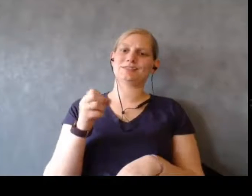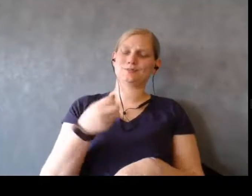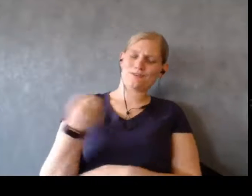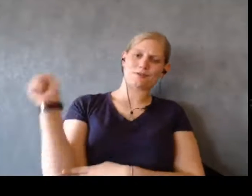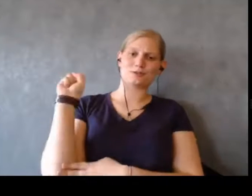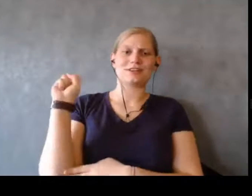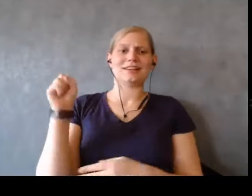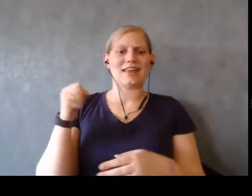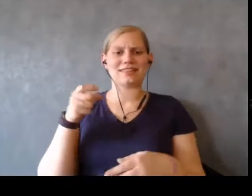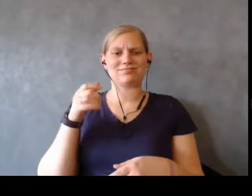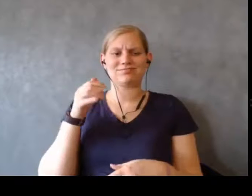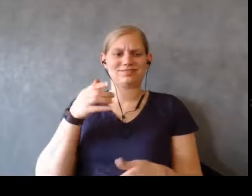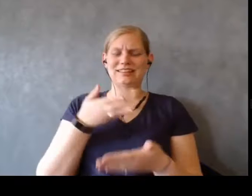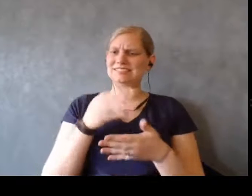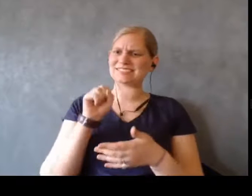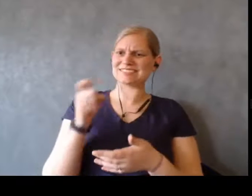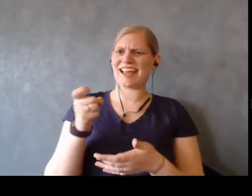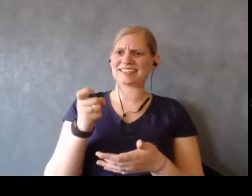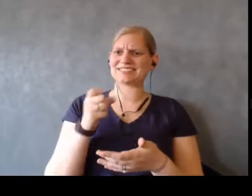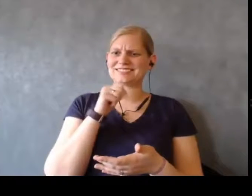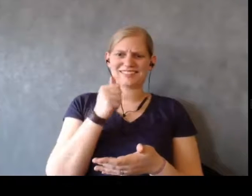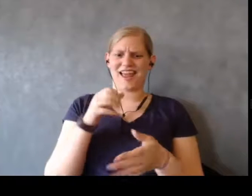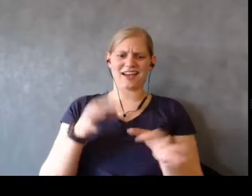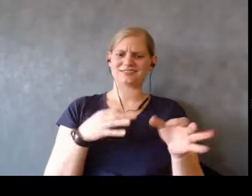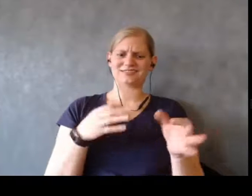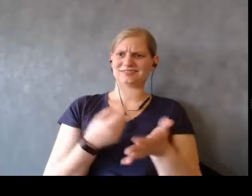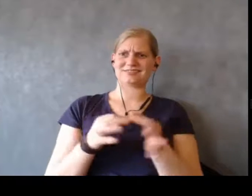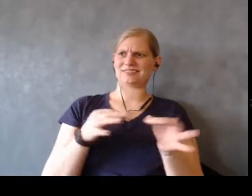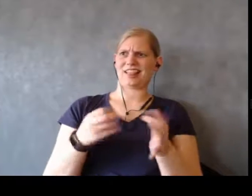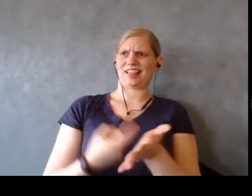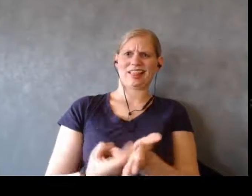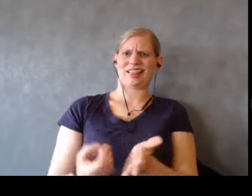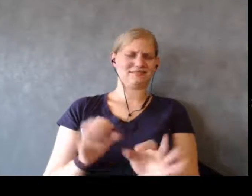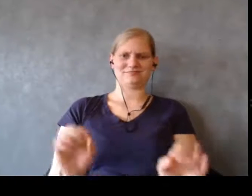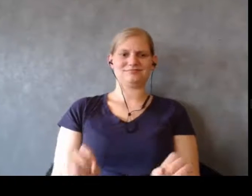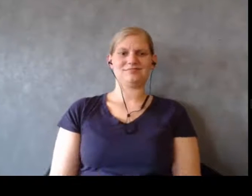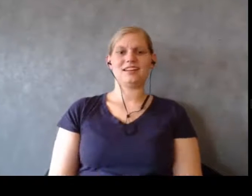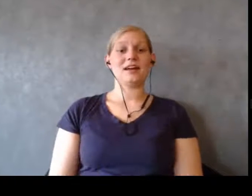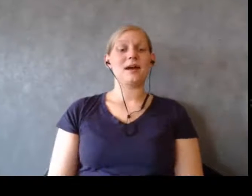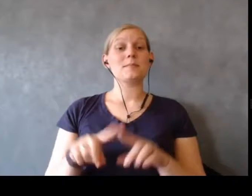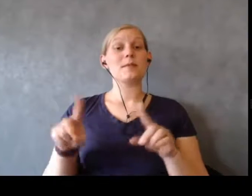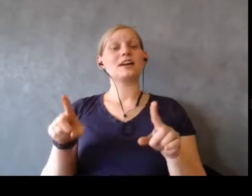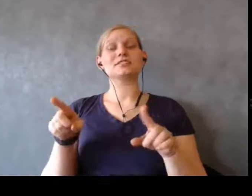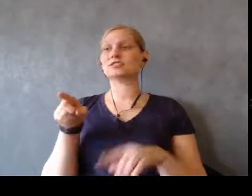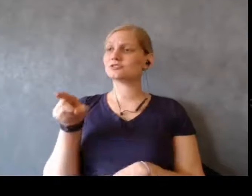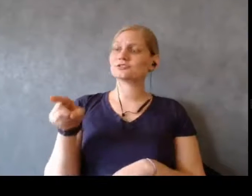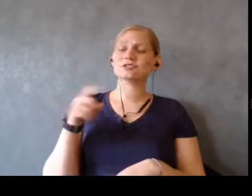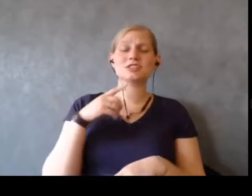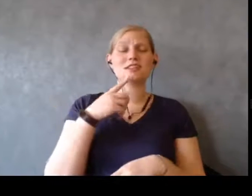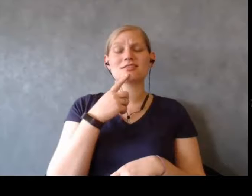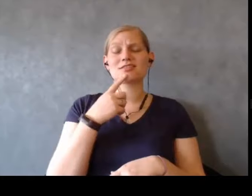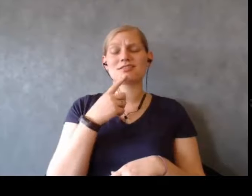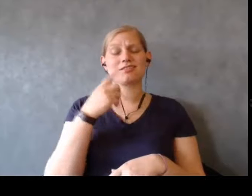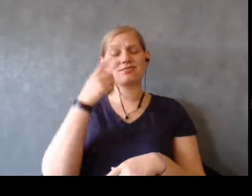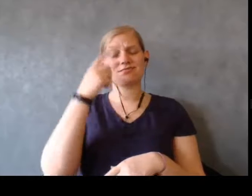about, but as a result, she thought that Kinsey's pioneering work in sex and reproduction were so valuable, and that's why she thought it was